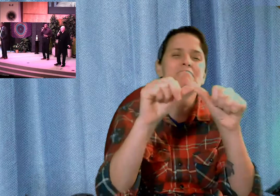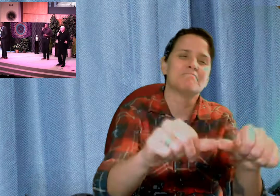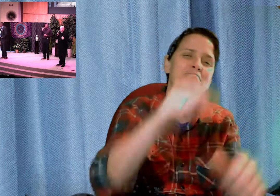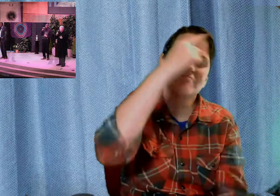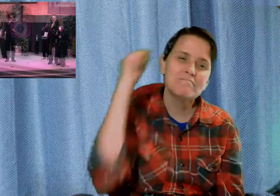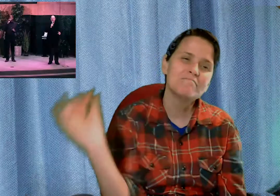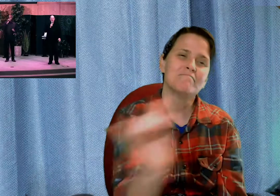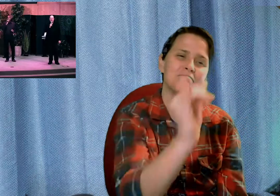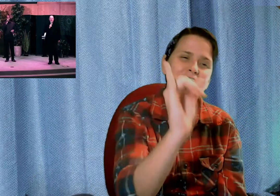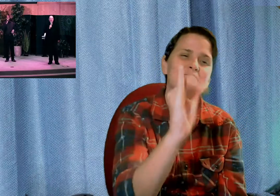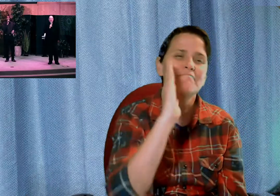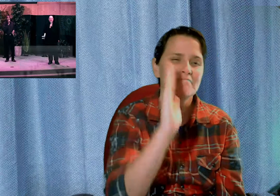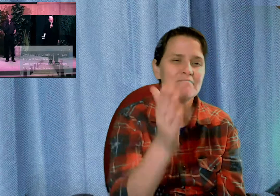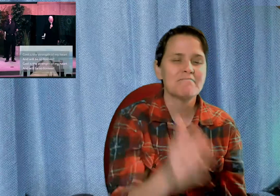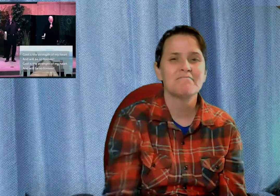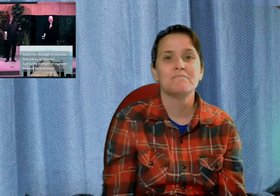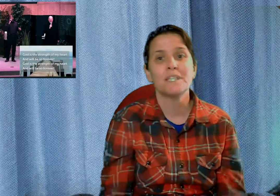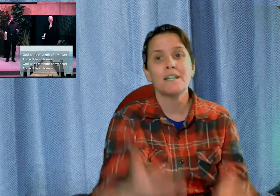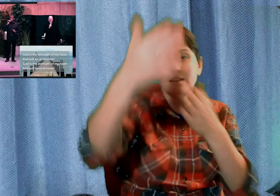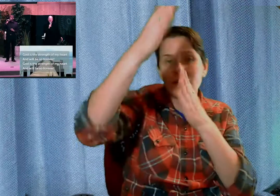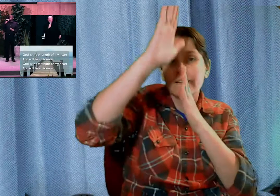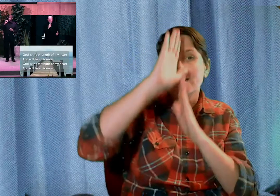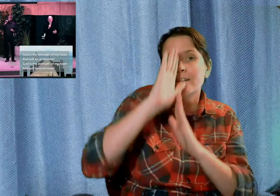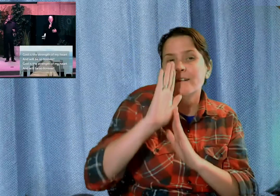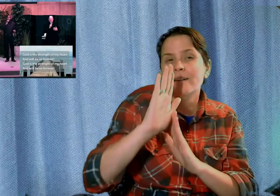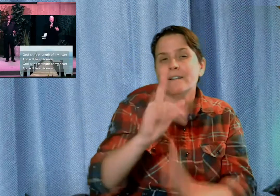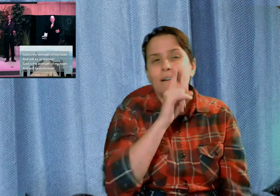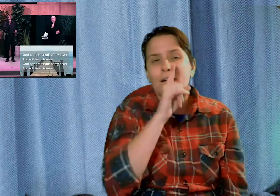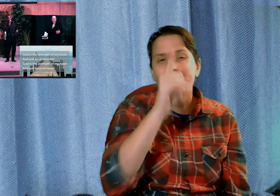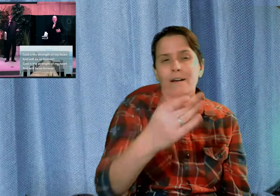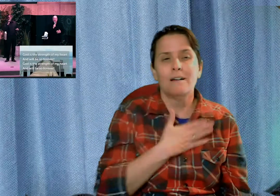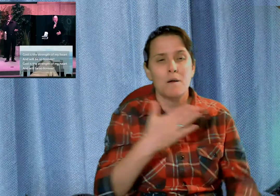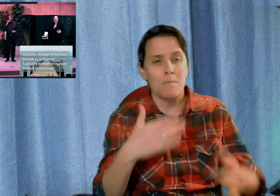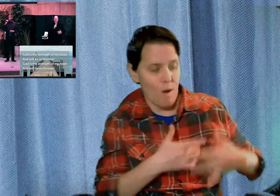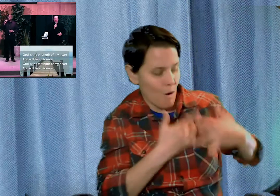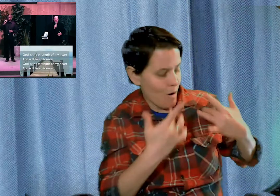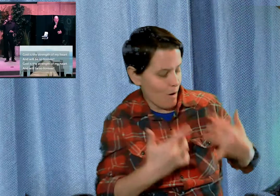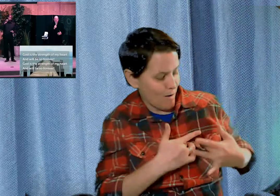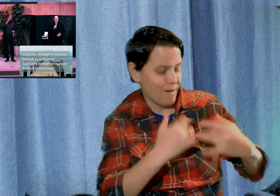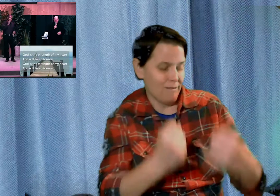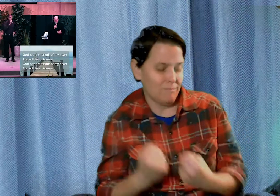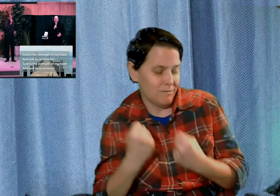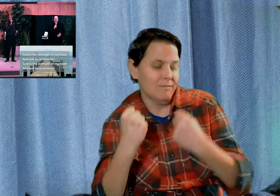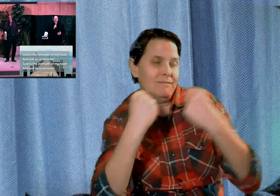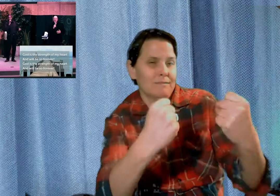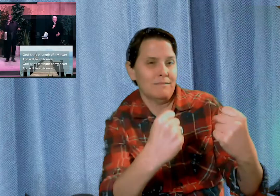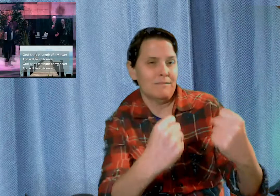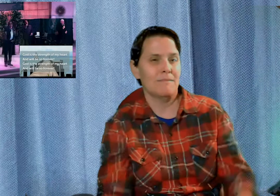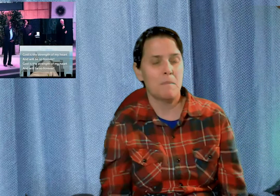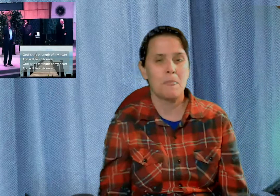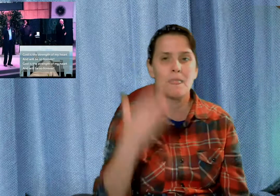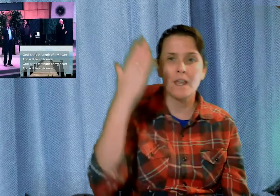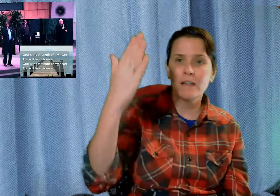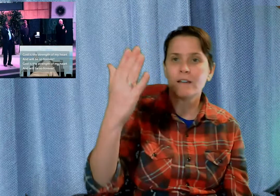forever. Say God is the strength of my heart, and will